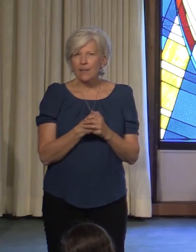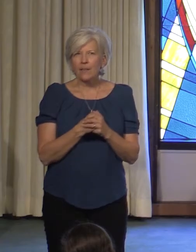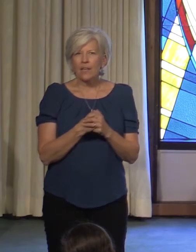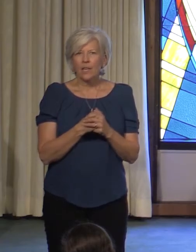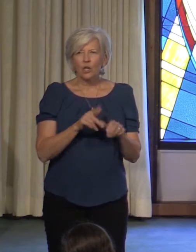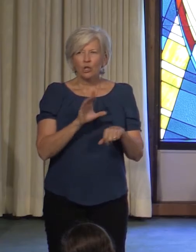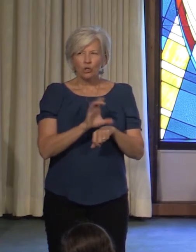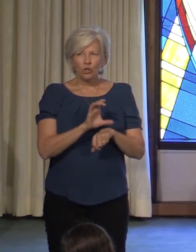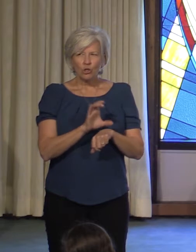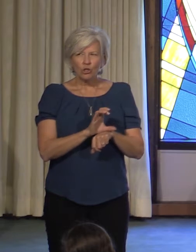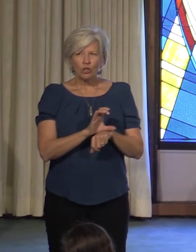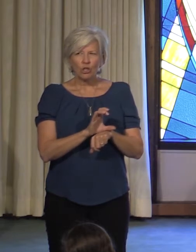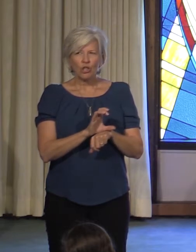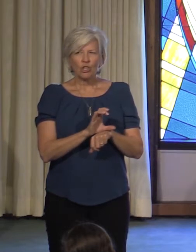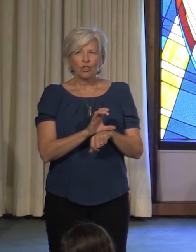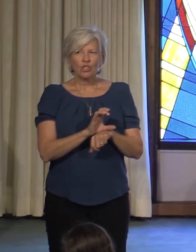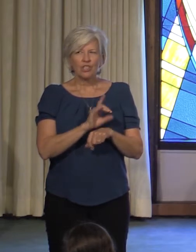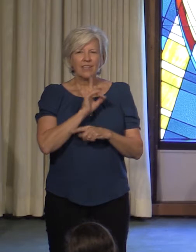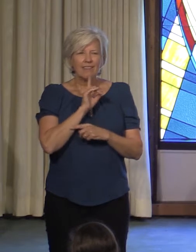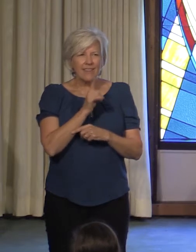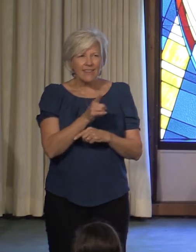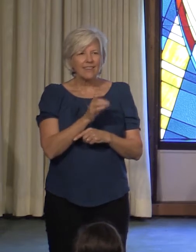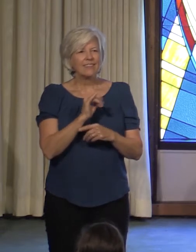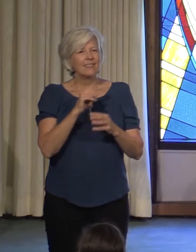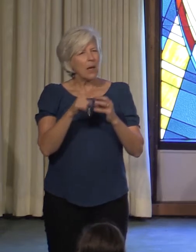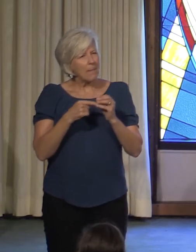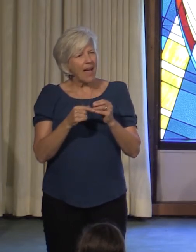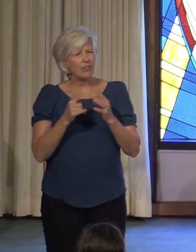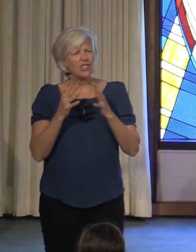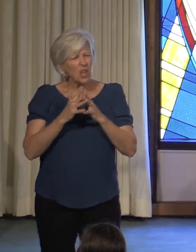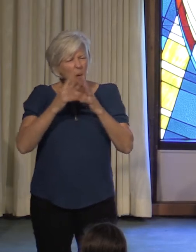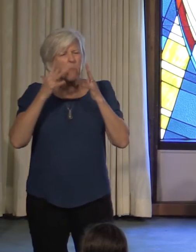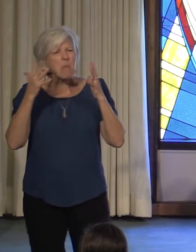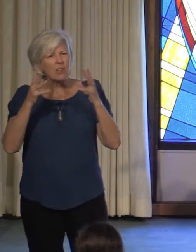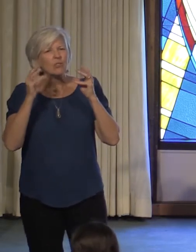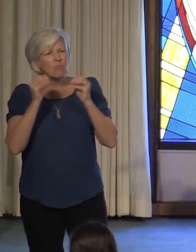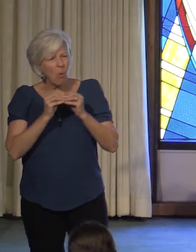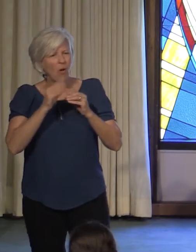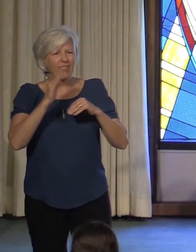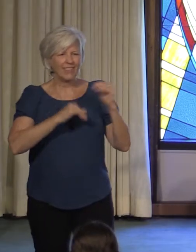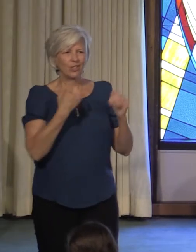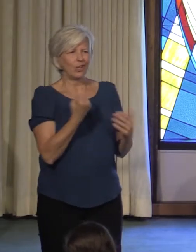church is about so much more than simply hearing a message once a week.